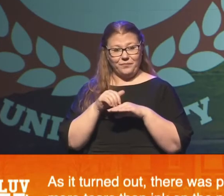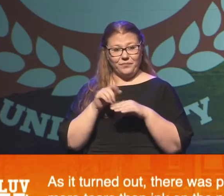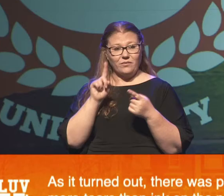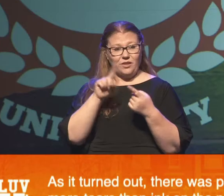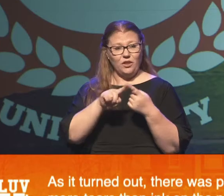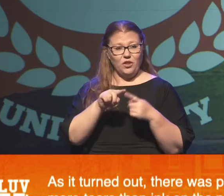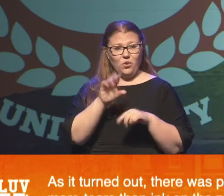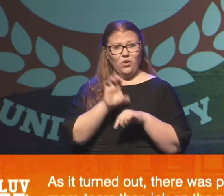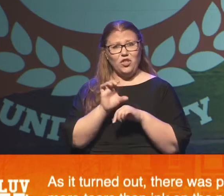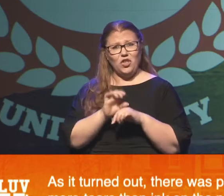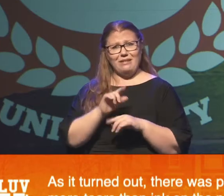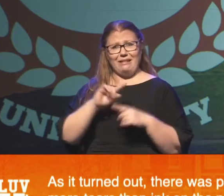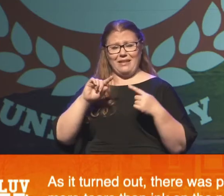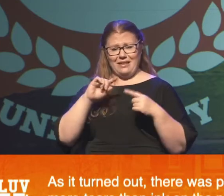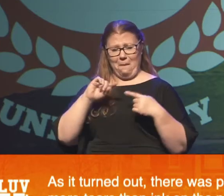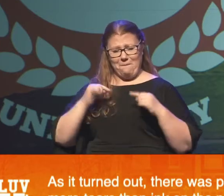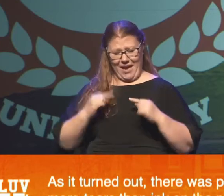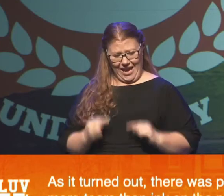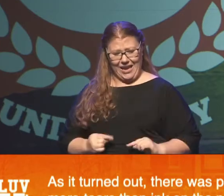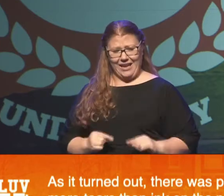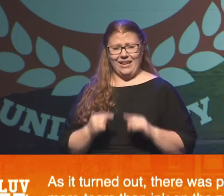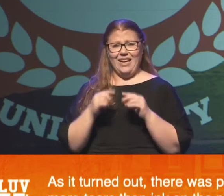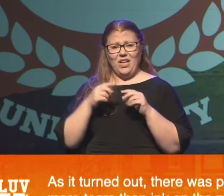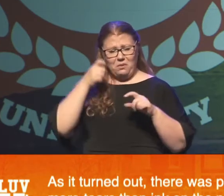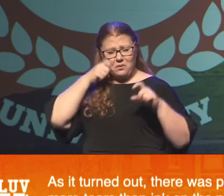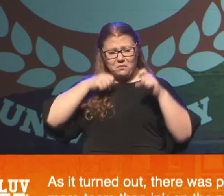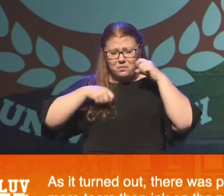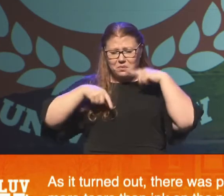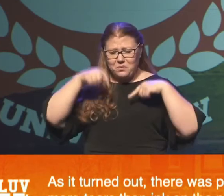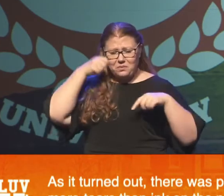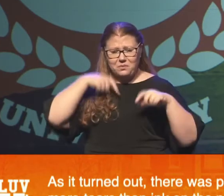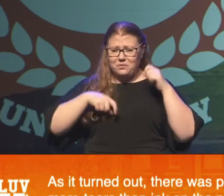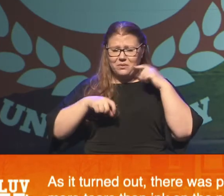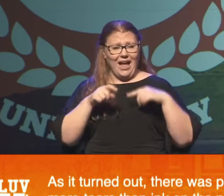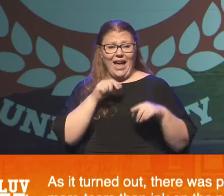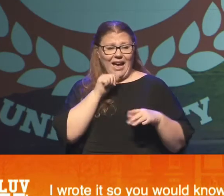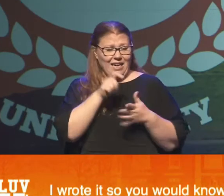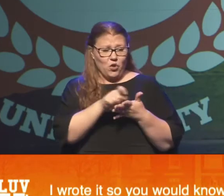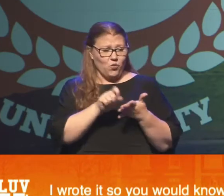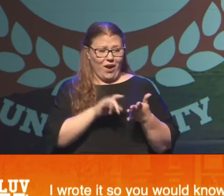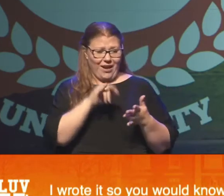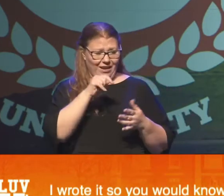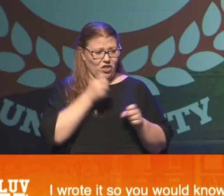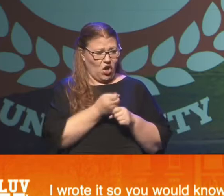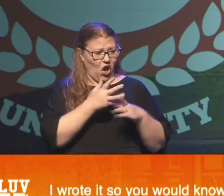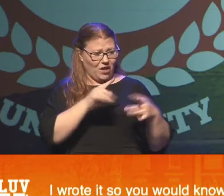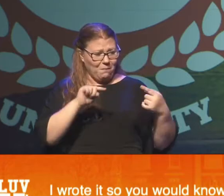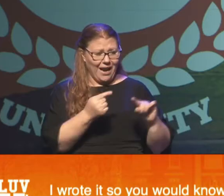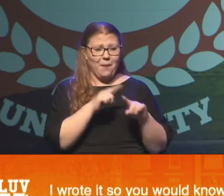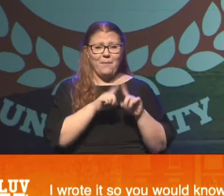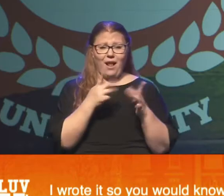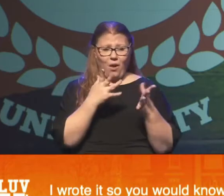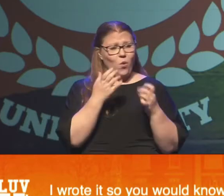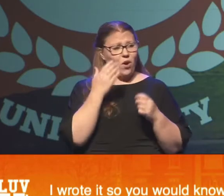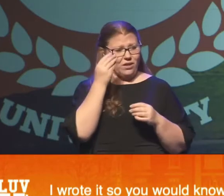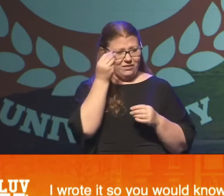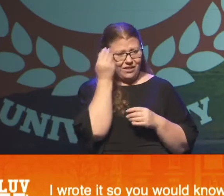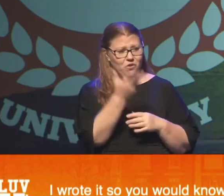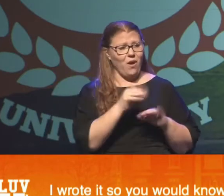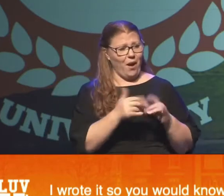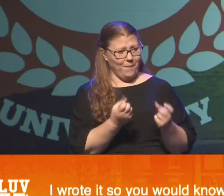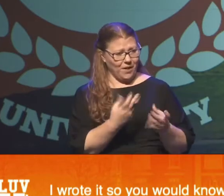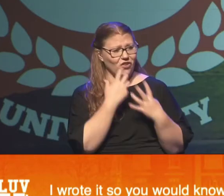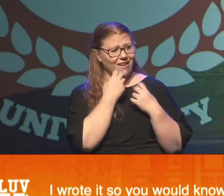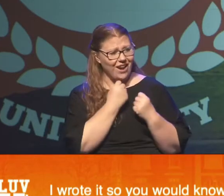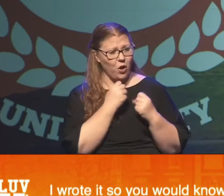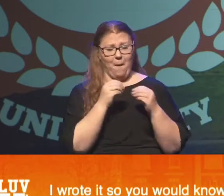that letter, more tears than ink on the parchment. But I didn't write it to cause pain. I wrote it so you would know how much I care. Oh,